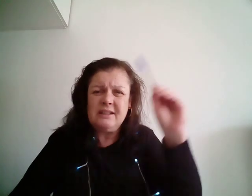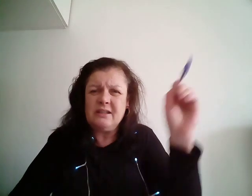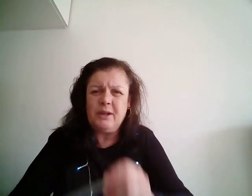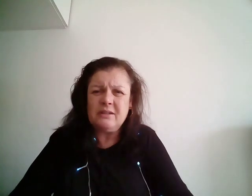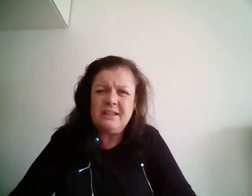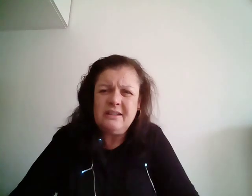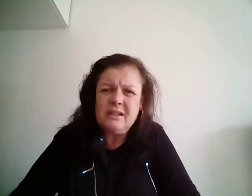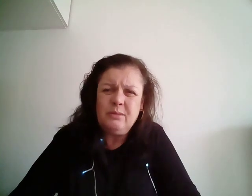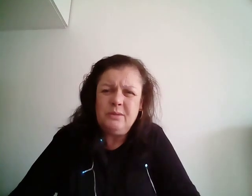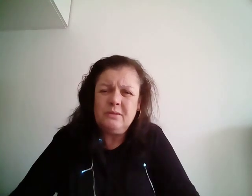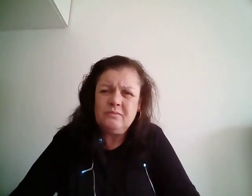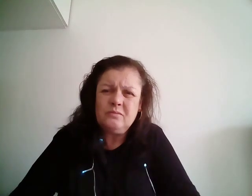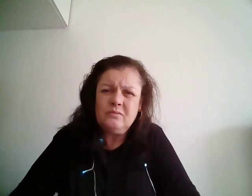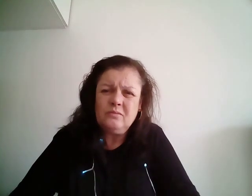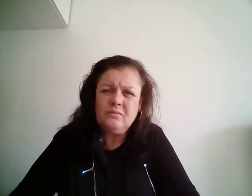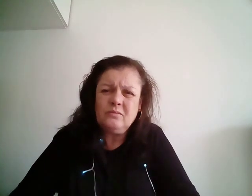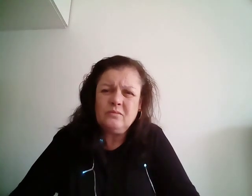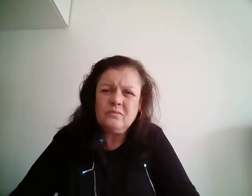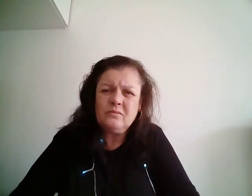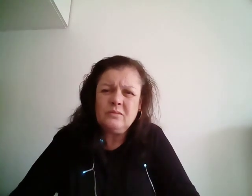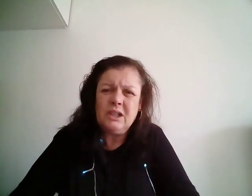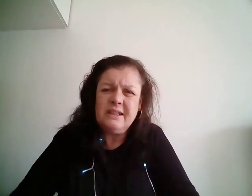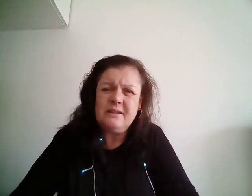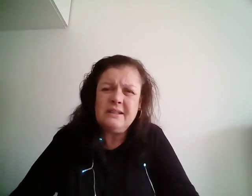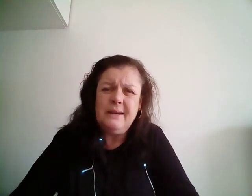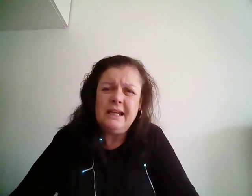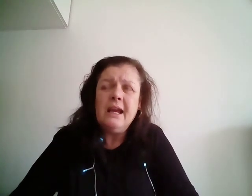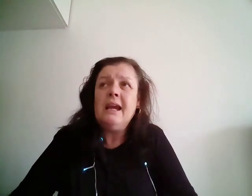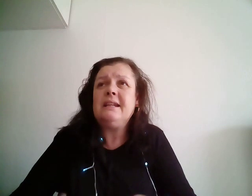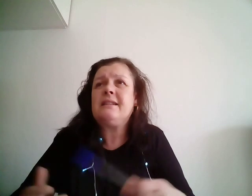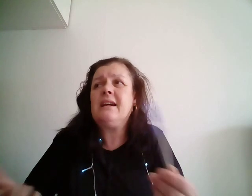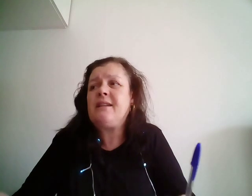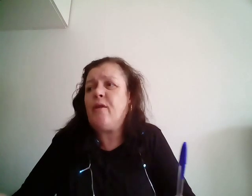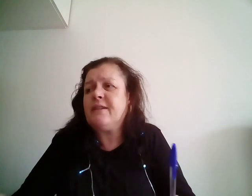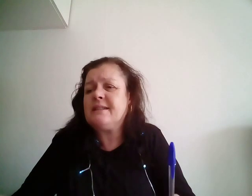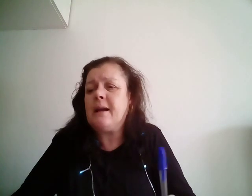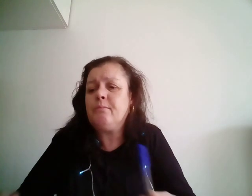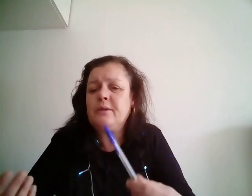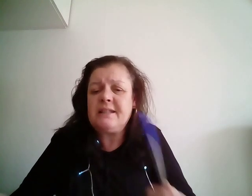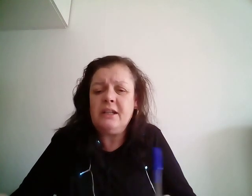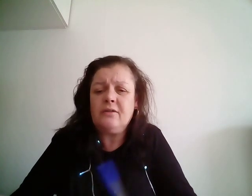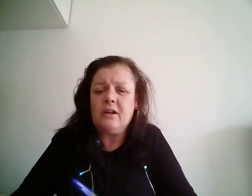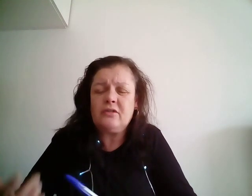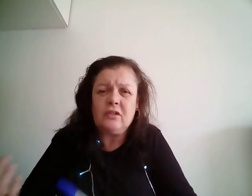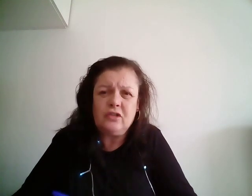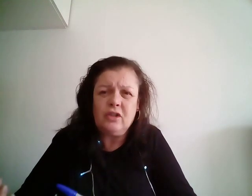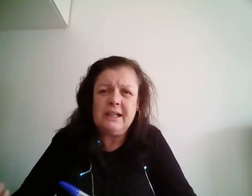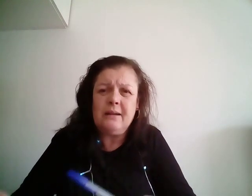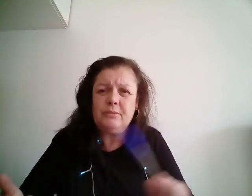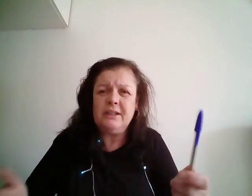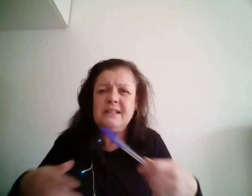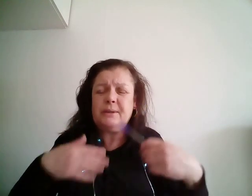little boxes come up? You see what I mean? It's like, say, for example, say you've got Dr. John Campbell. Yes, because